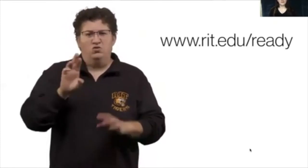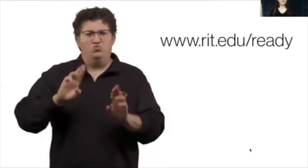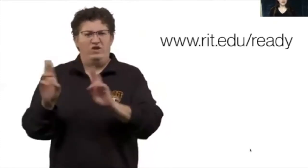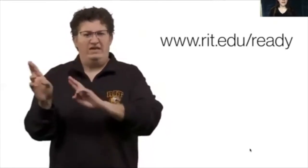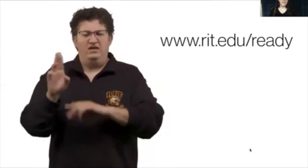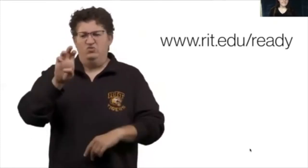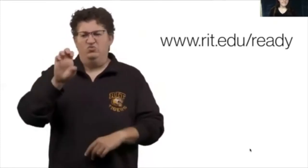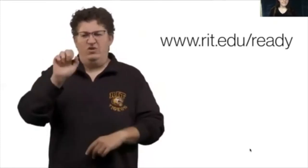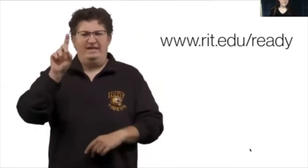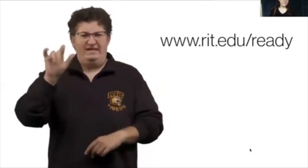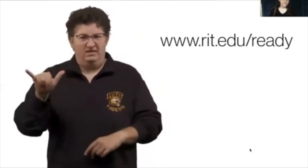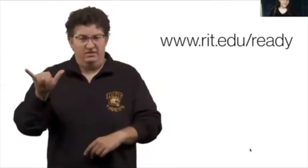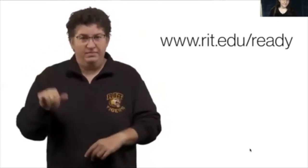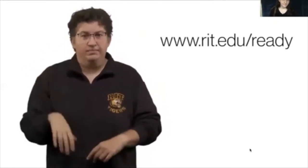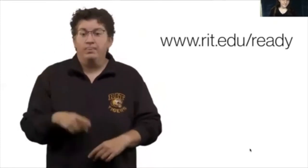www.rit.edu/ready.